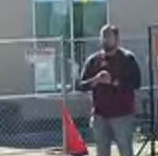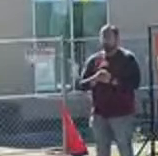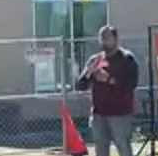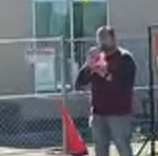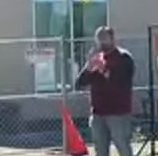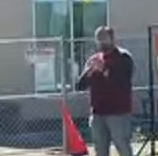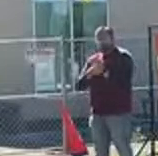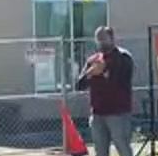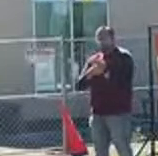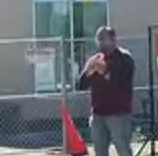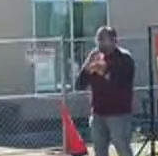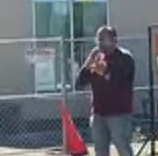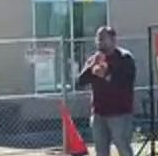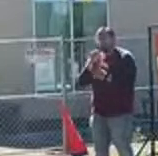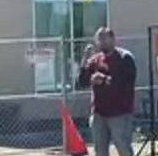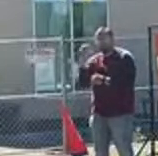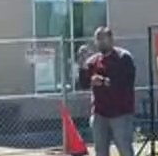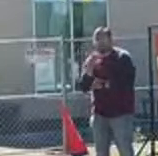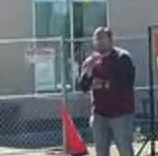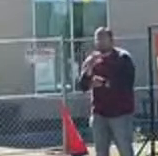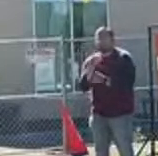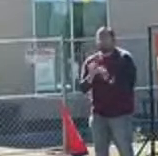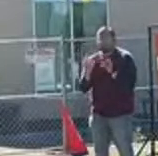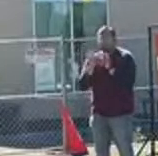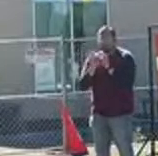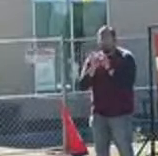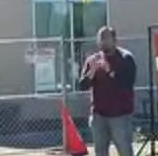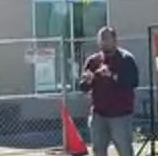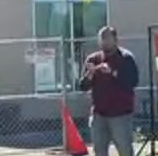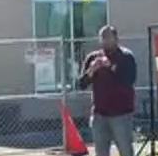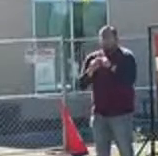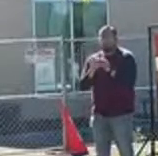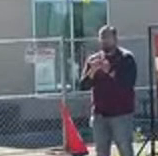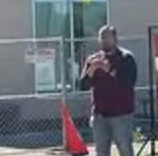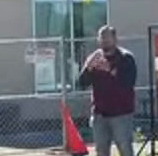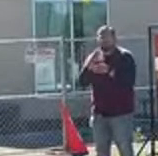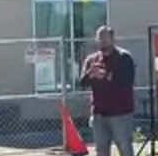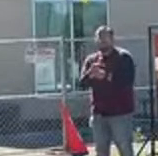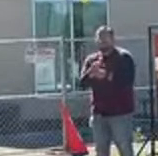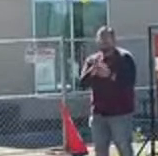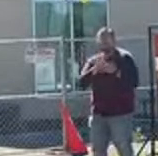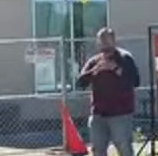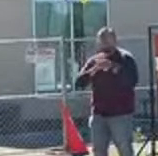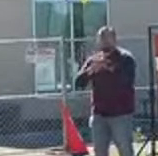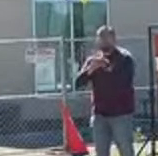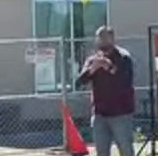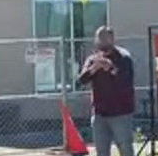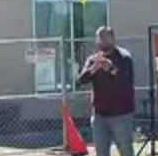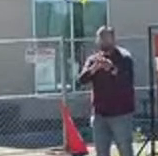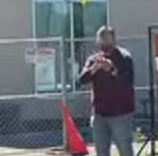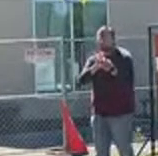Acknowledgement is critical in building the necessary trust to coexist in harmony with one another.